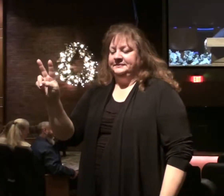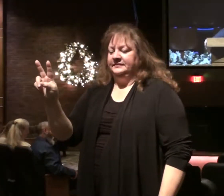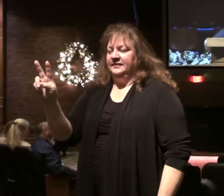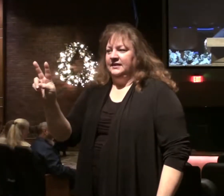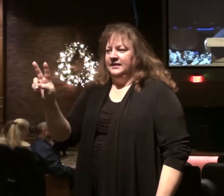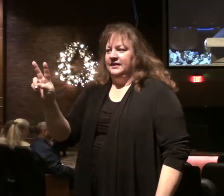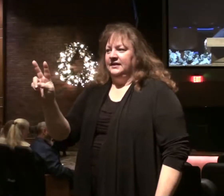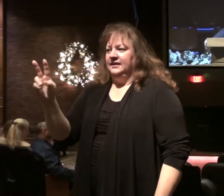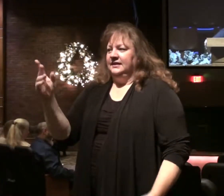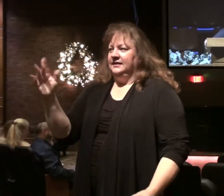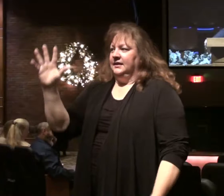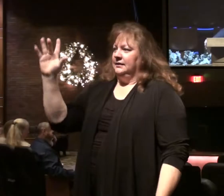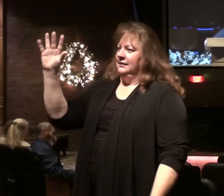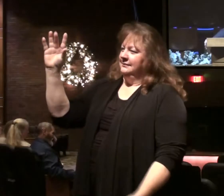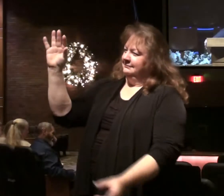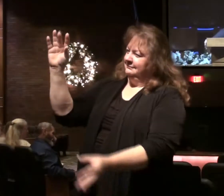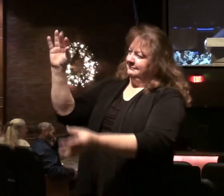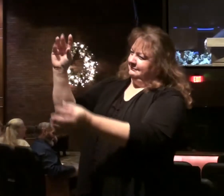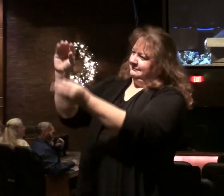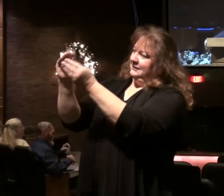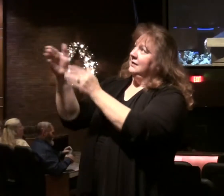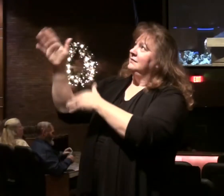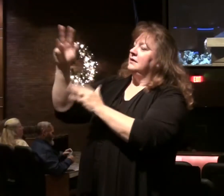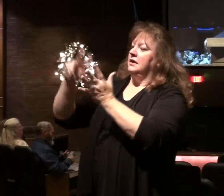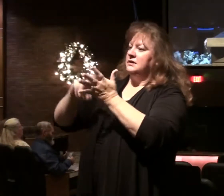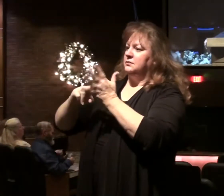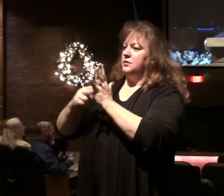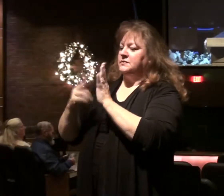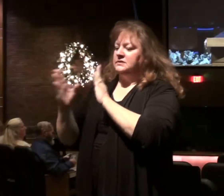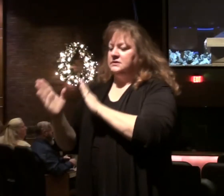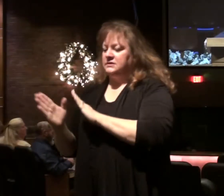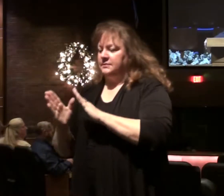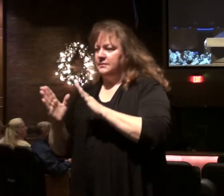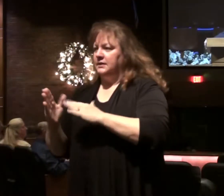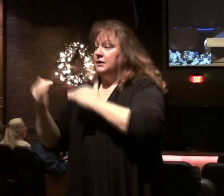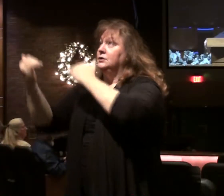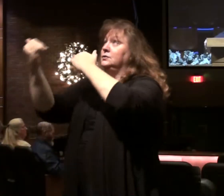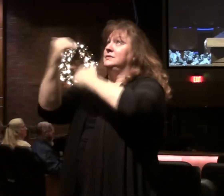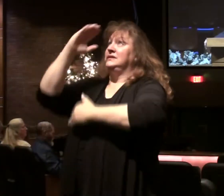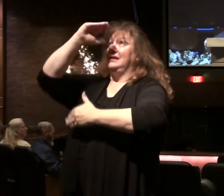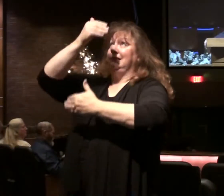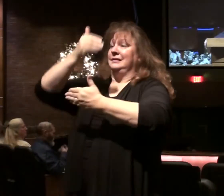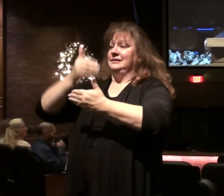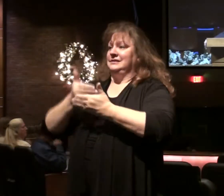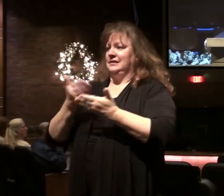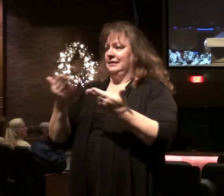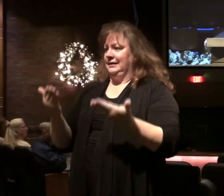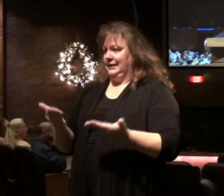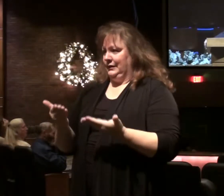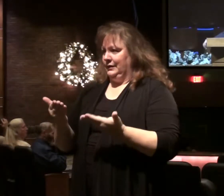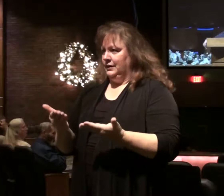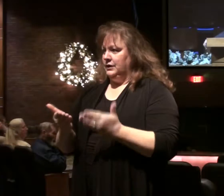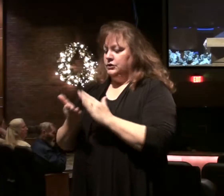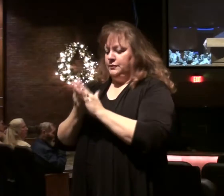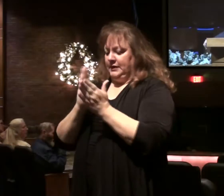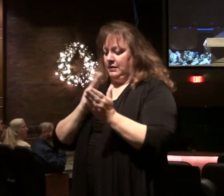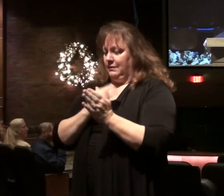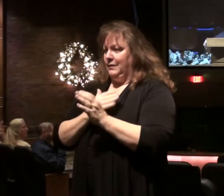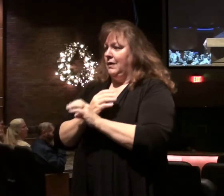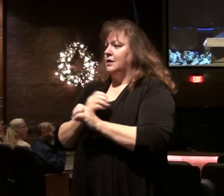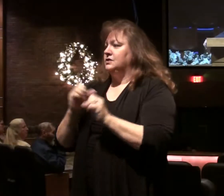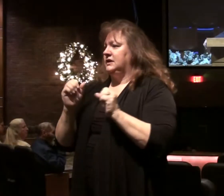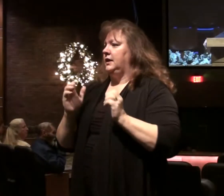is about the culmination of God's purposes and plans in sending His Son to this earth to be the Savior.